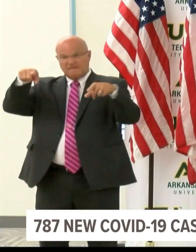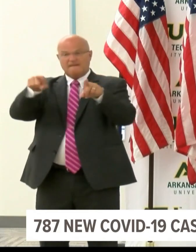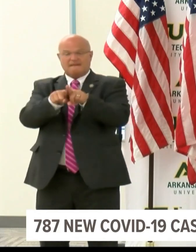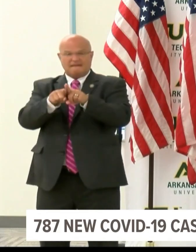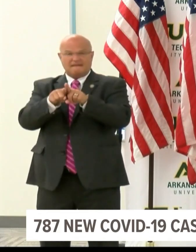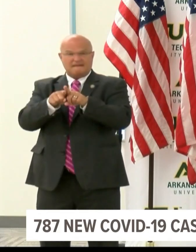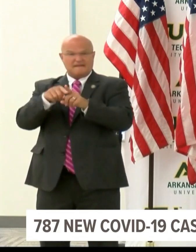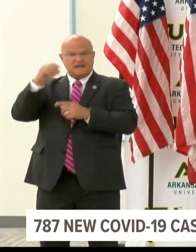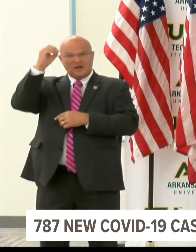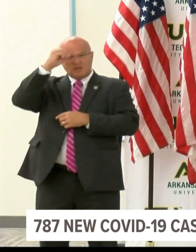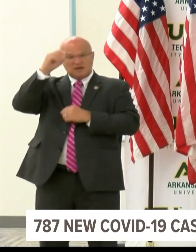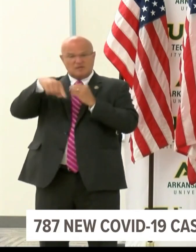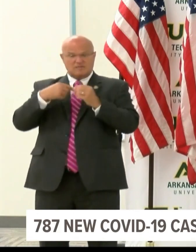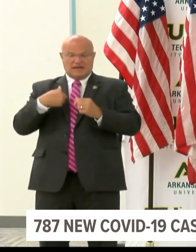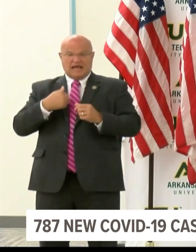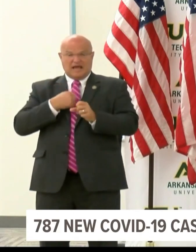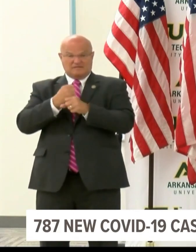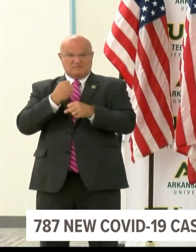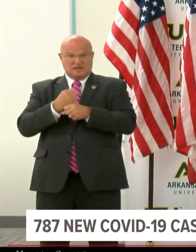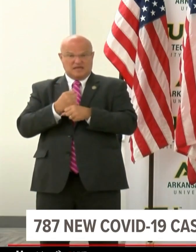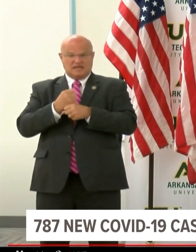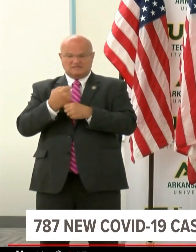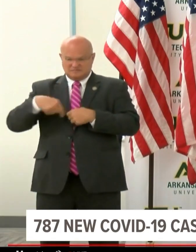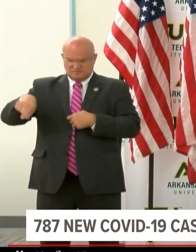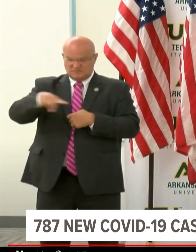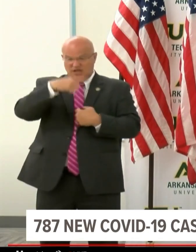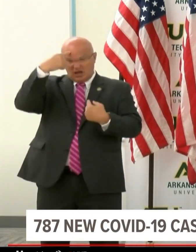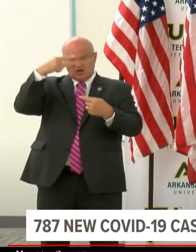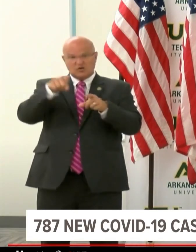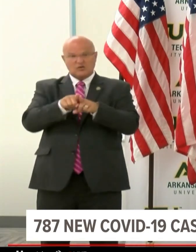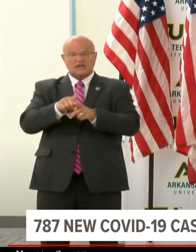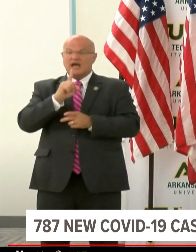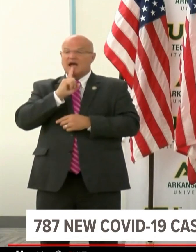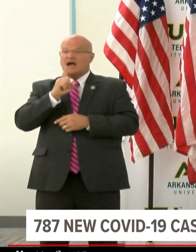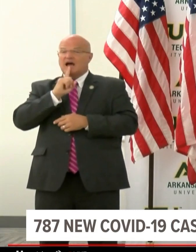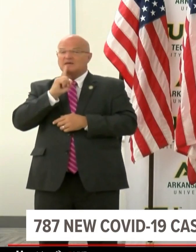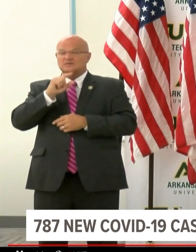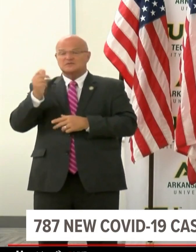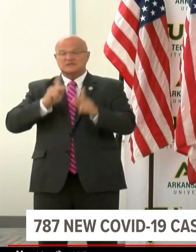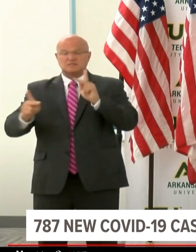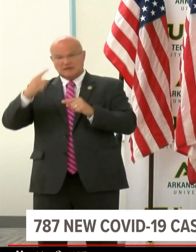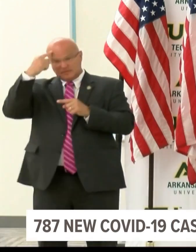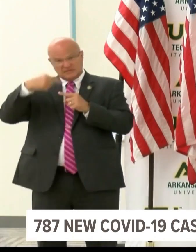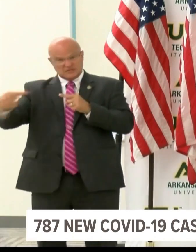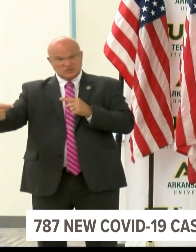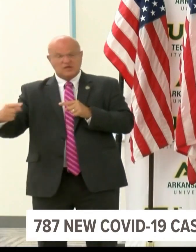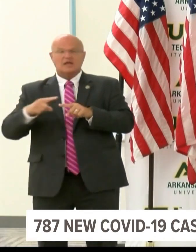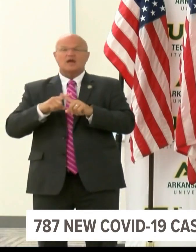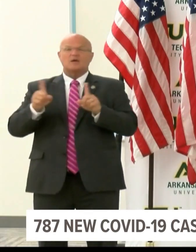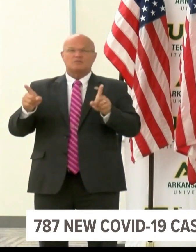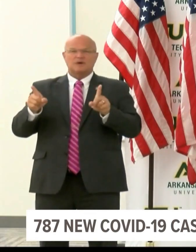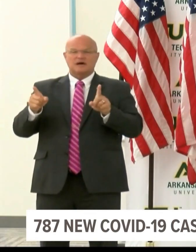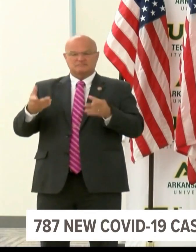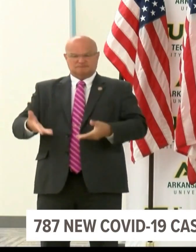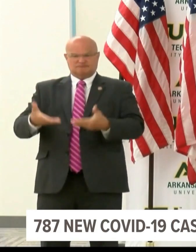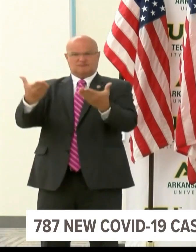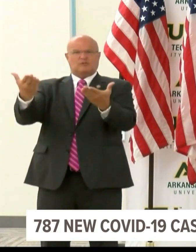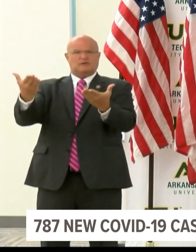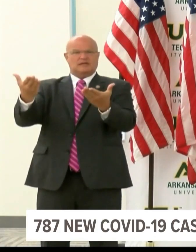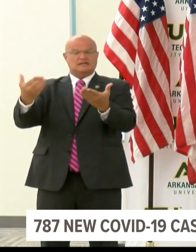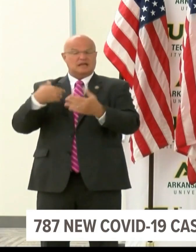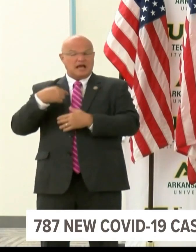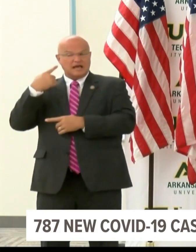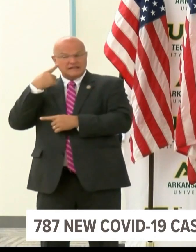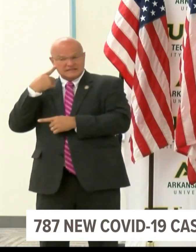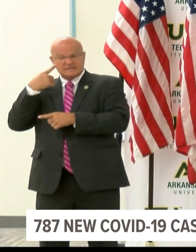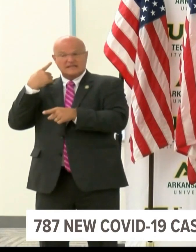on the decisions that I have made. I'm sure there's dissenting voices, but they make recommendations. I